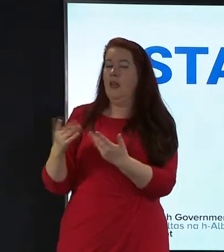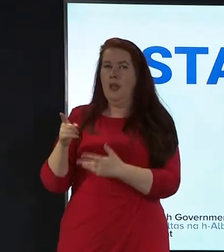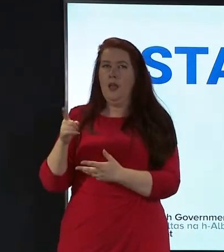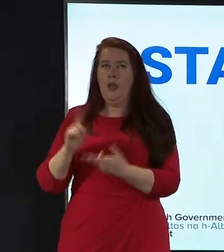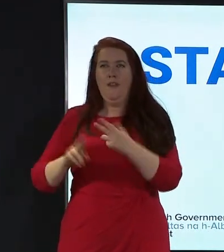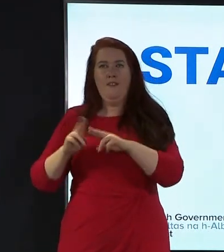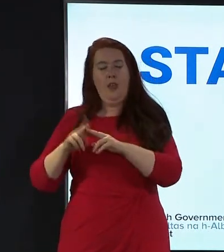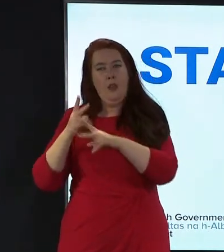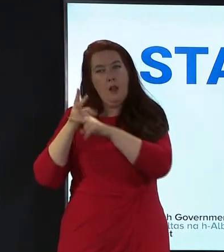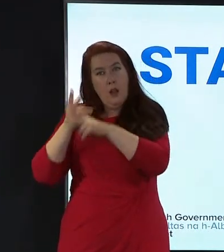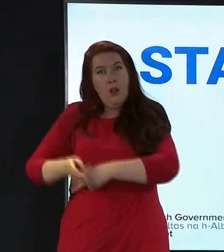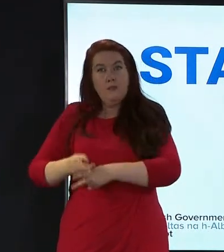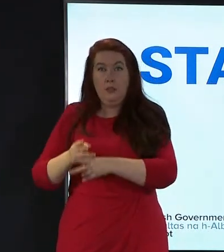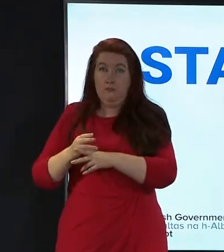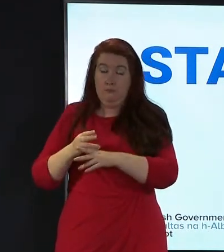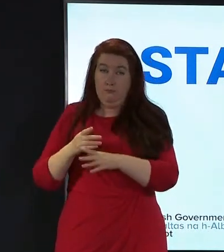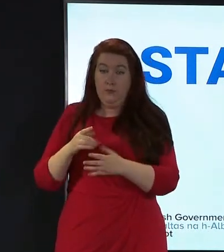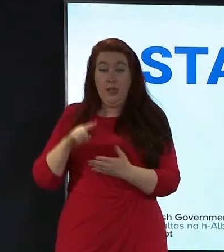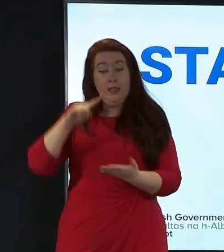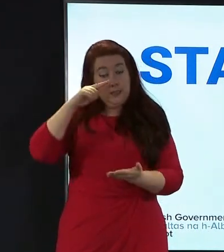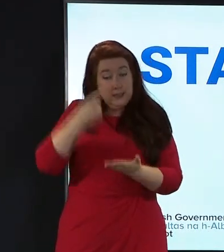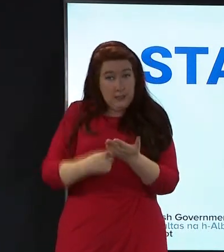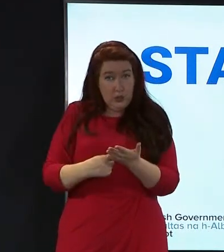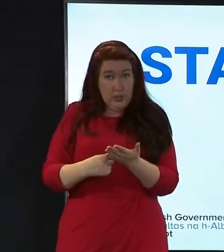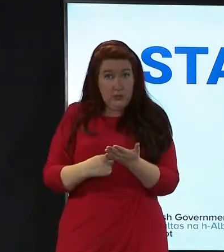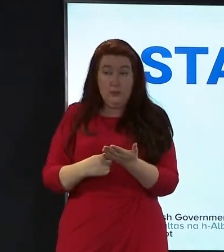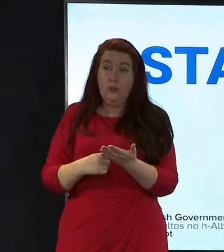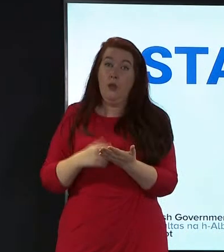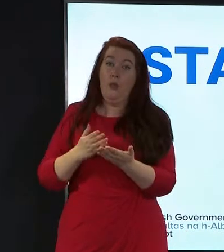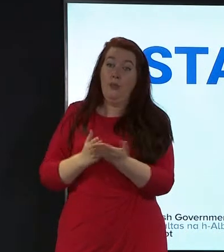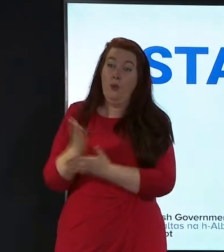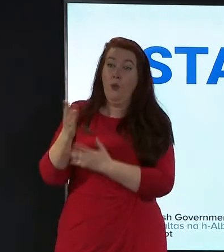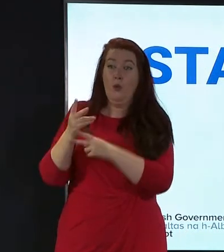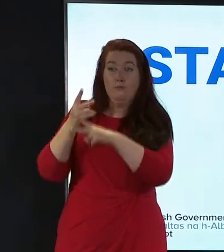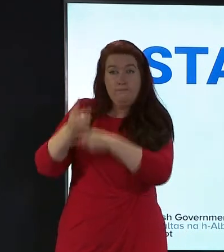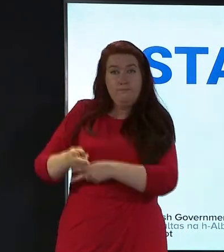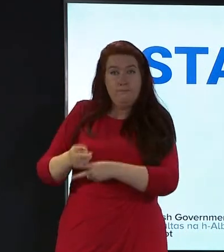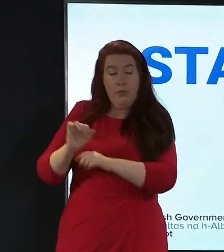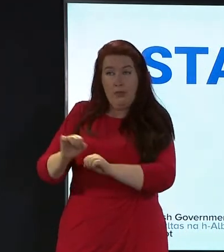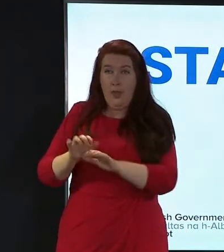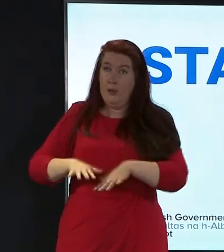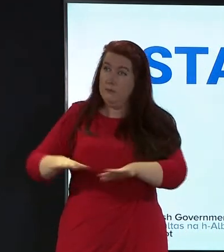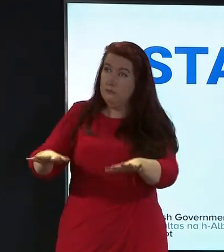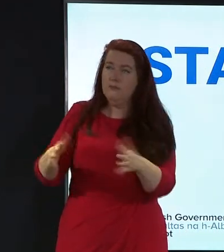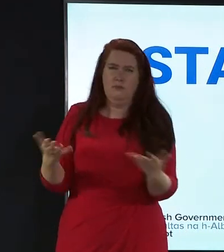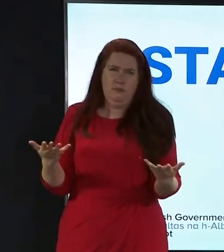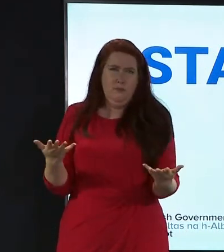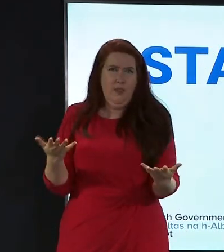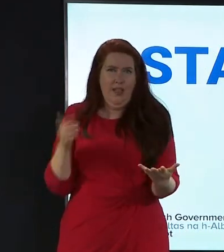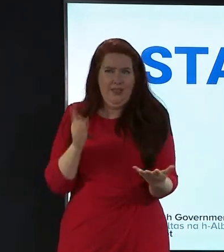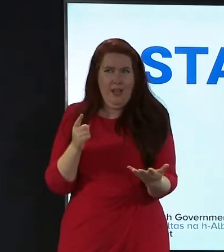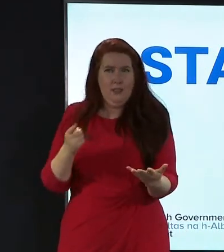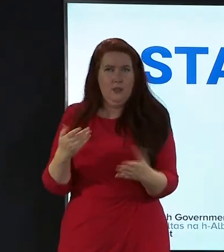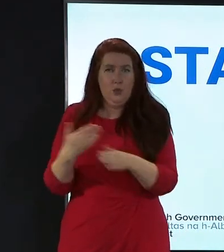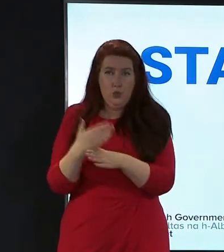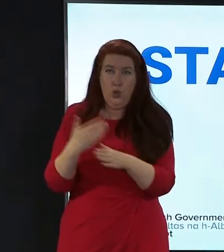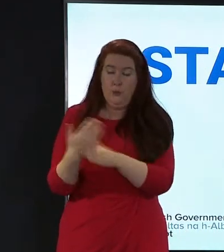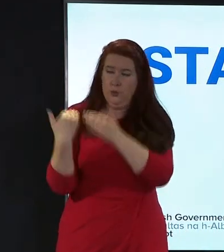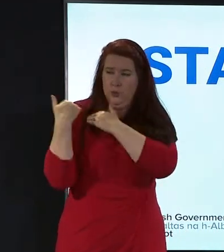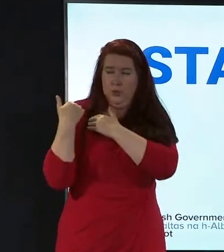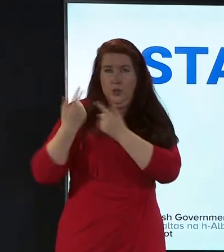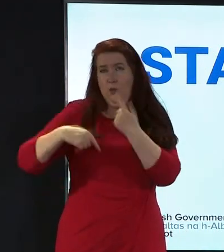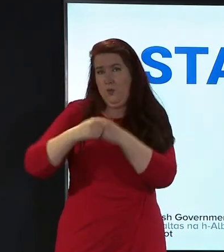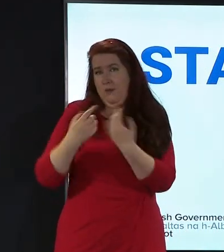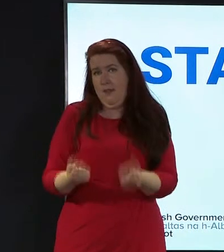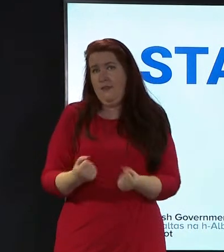for doing taking decisions that are motivated genuinely by public health considerations, because that's the job and the duty we all have right now.